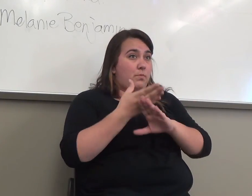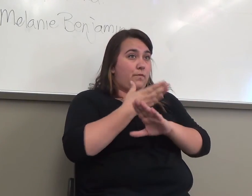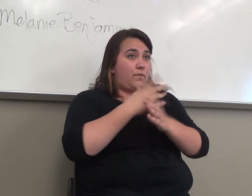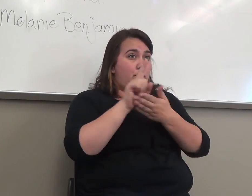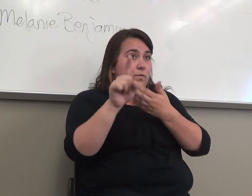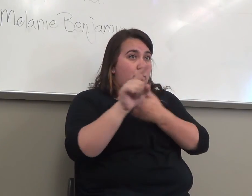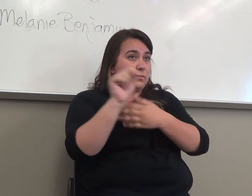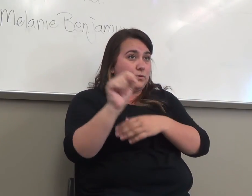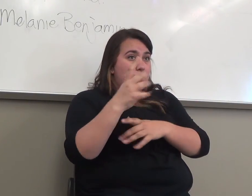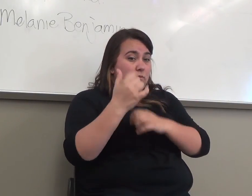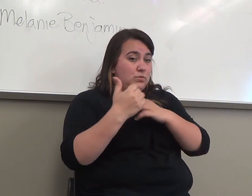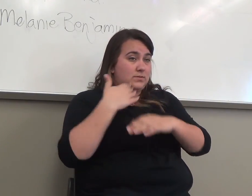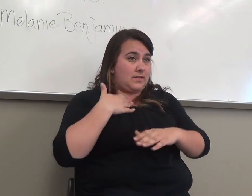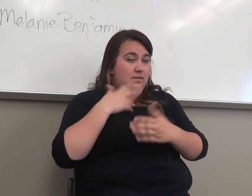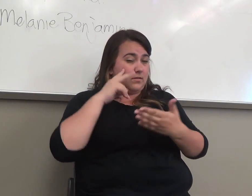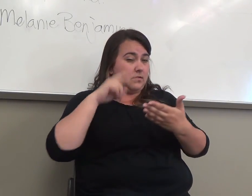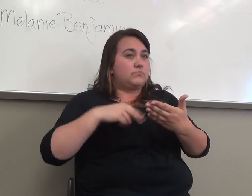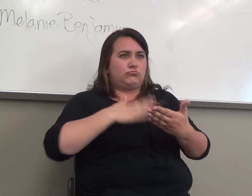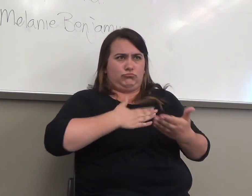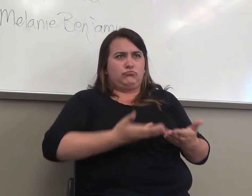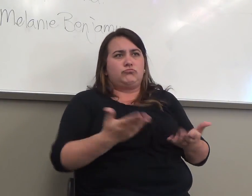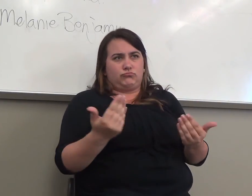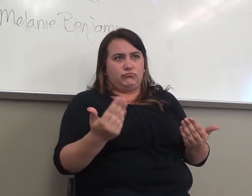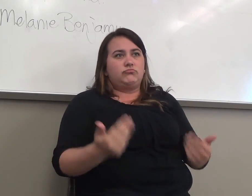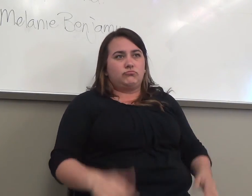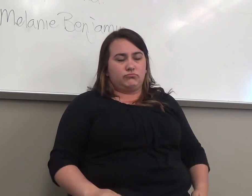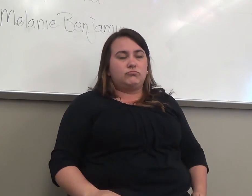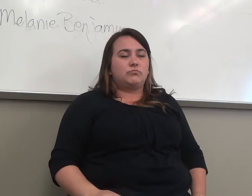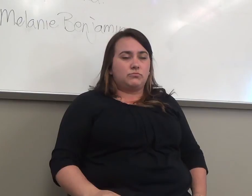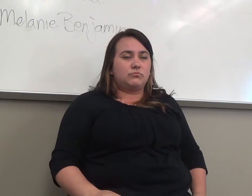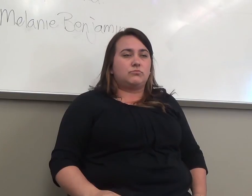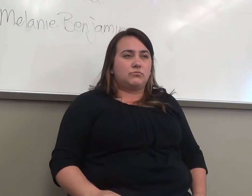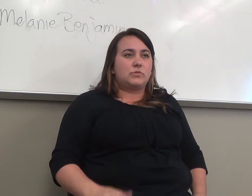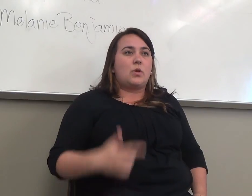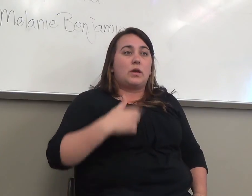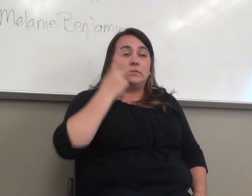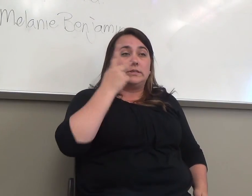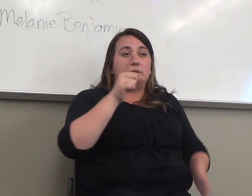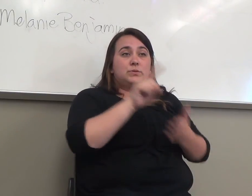then for me to look at, you're welcome to. Okay? So I will see you on